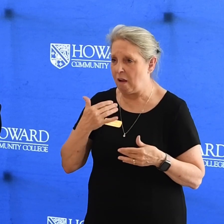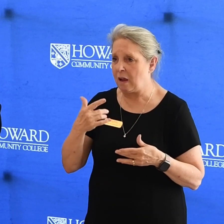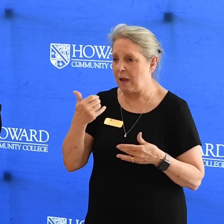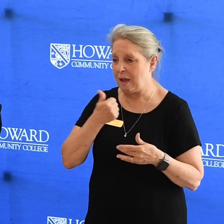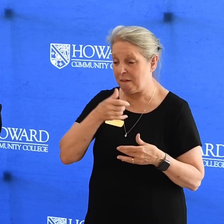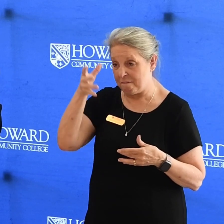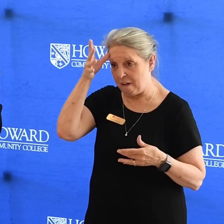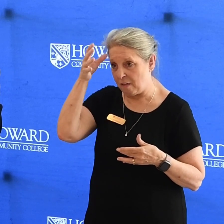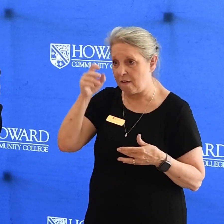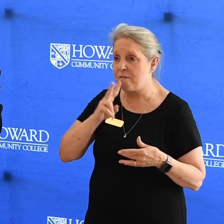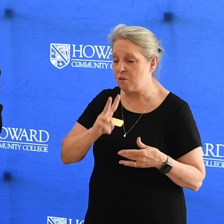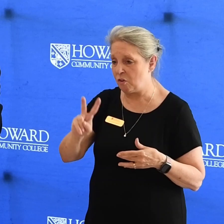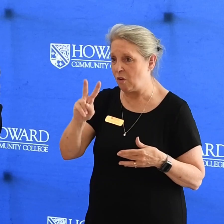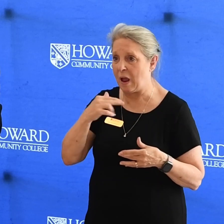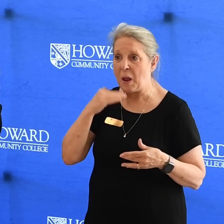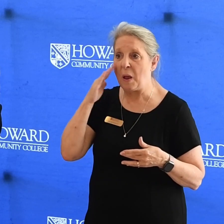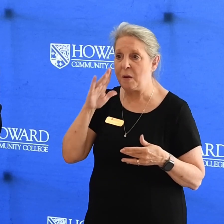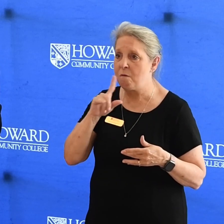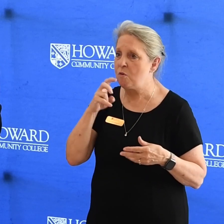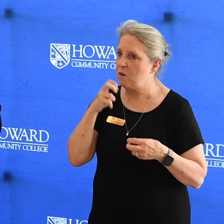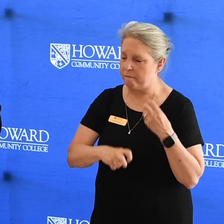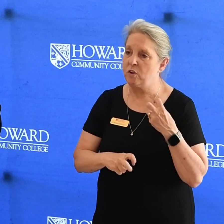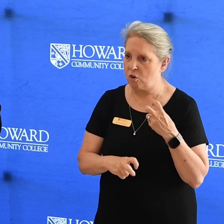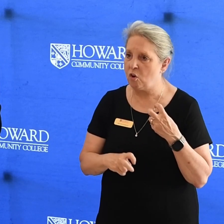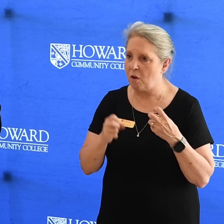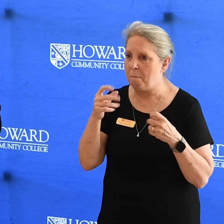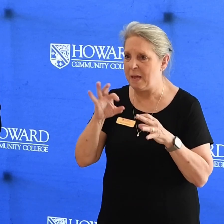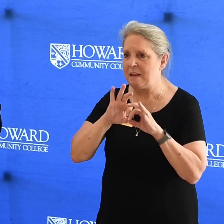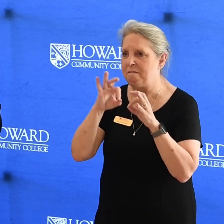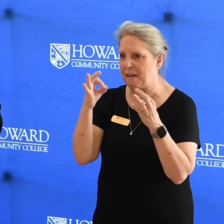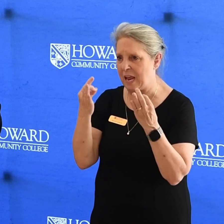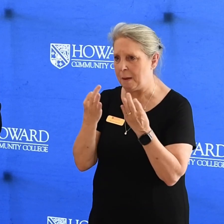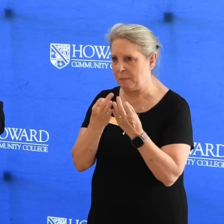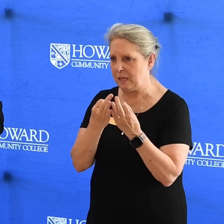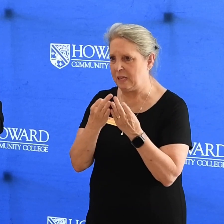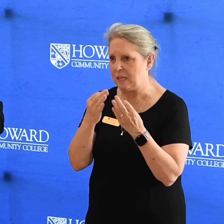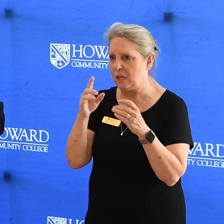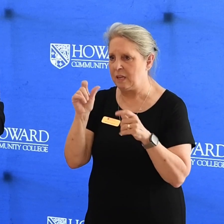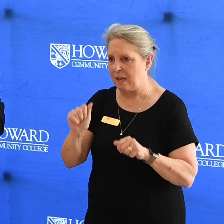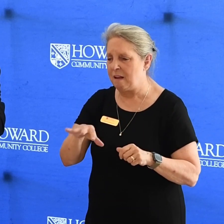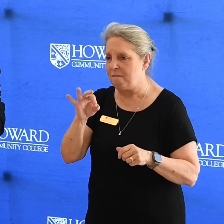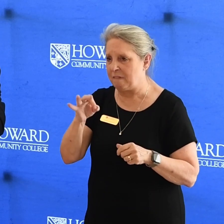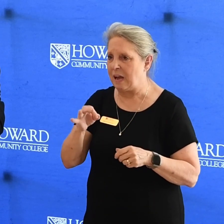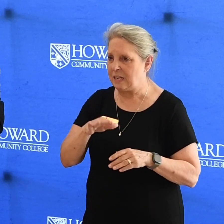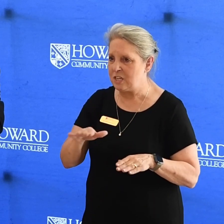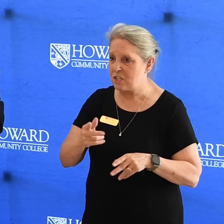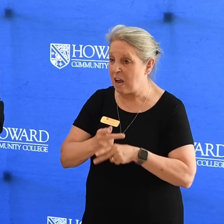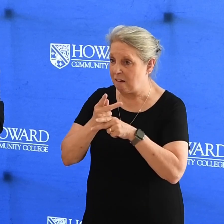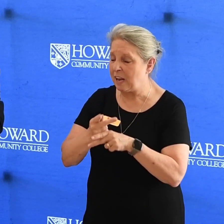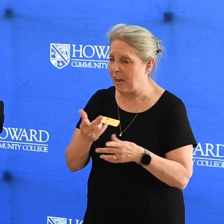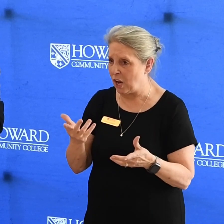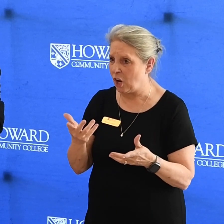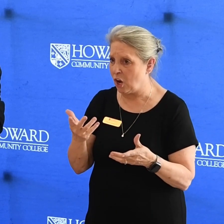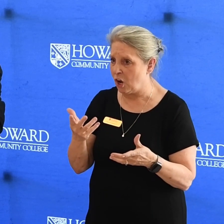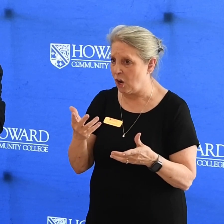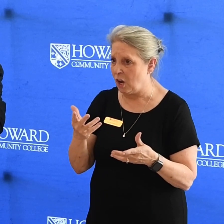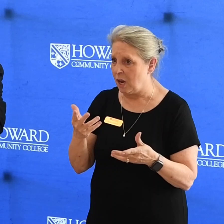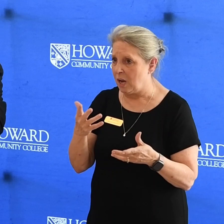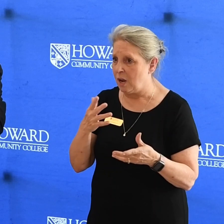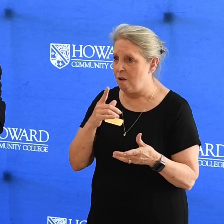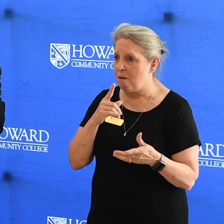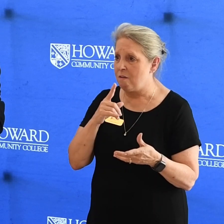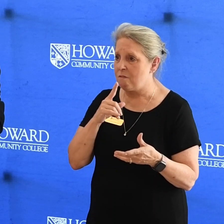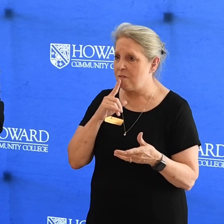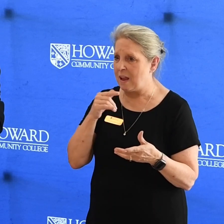father of a 2-year-old, I know how difficult it is for many families to be able to find childcare. And while we're fortunate to have